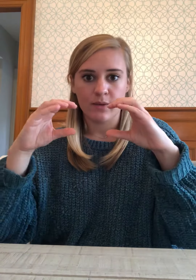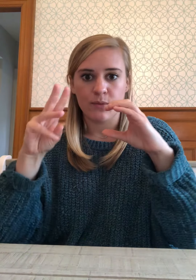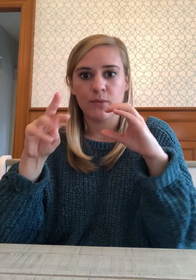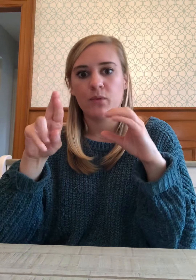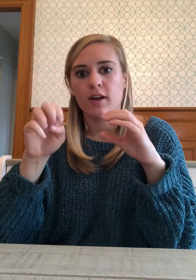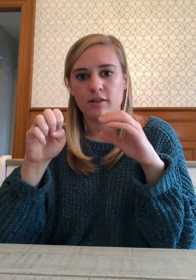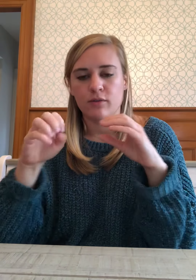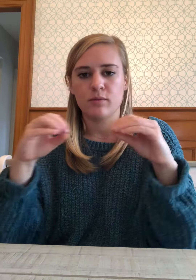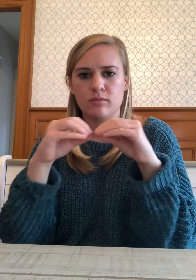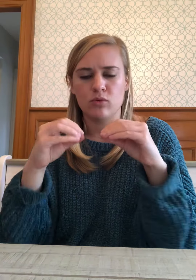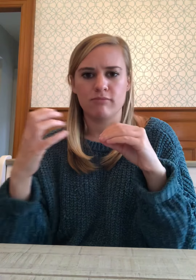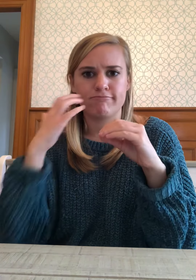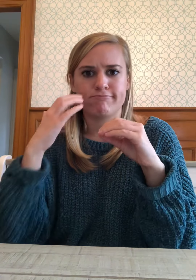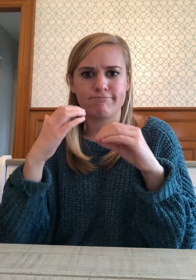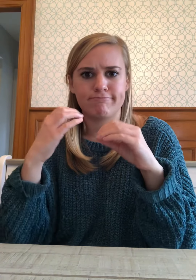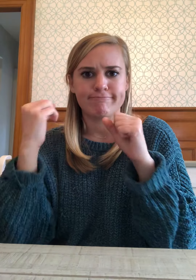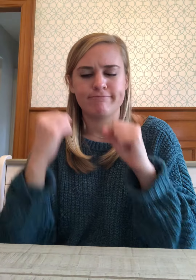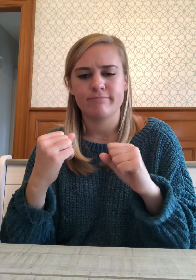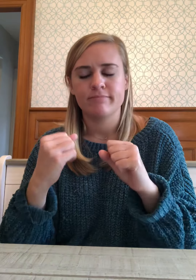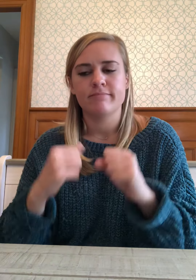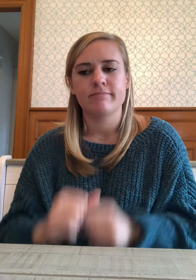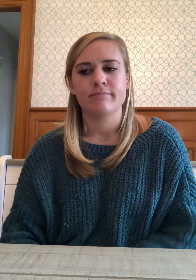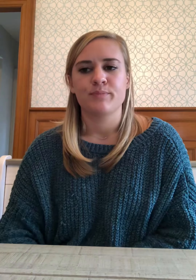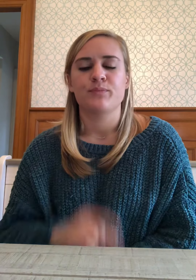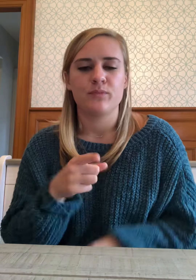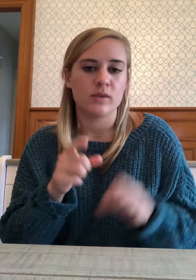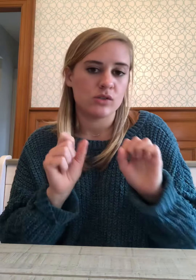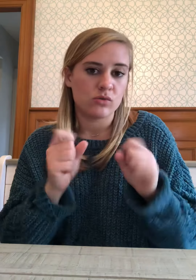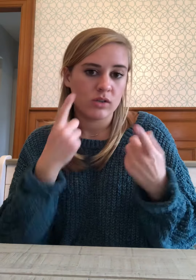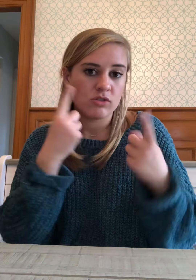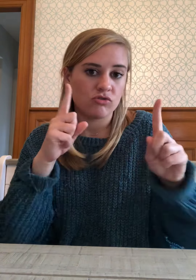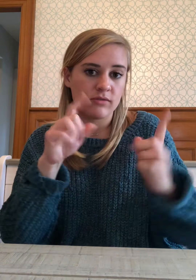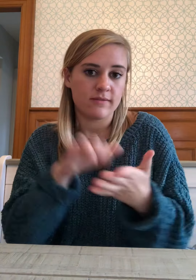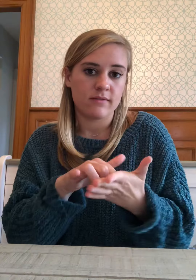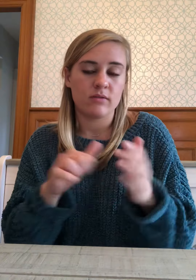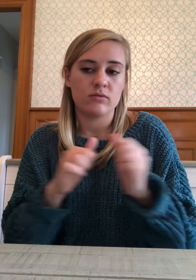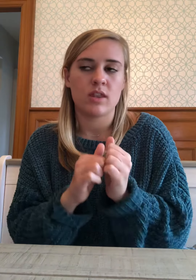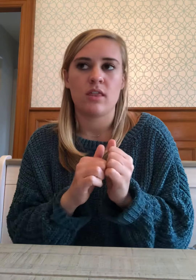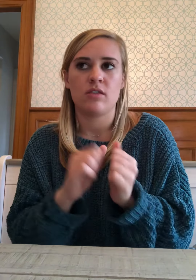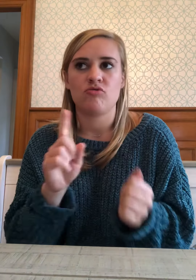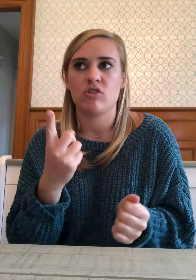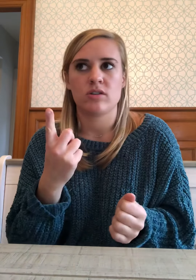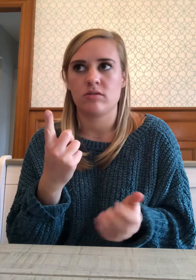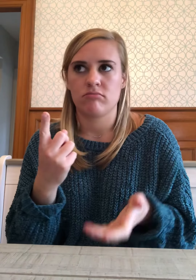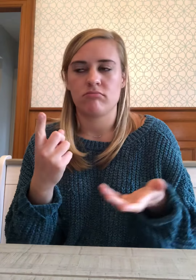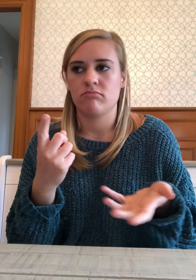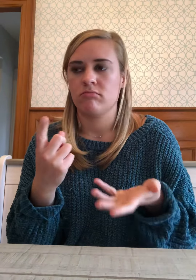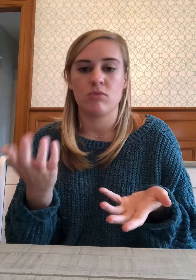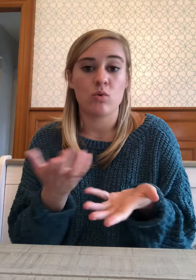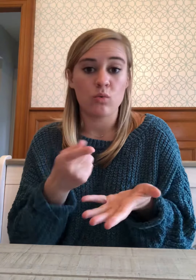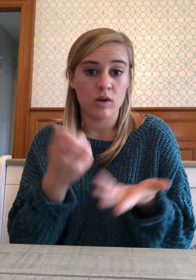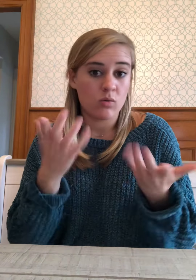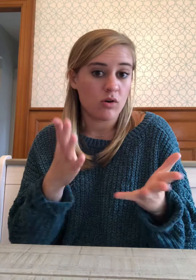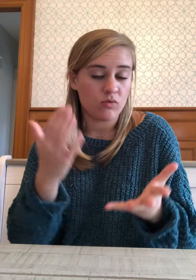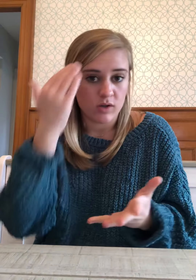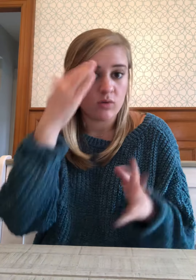you can get that just from what you already know about wires and